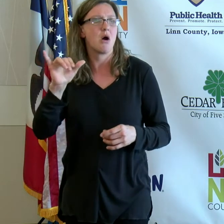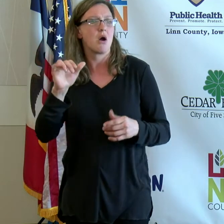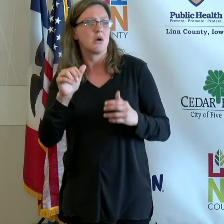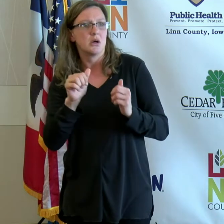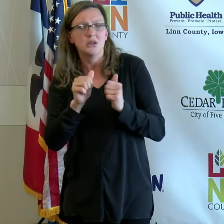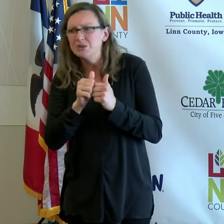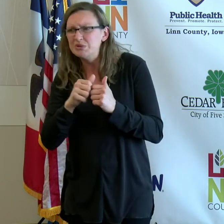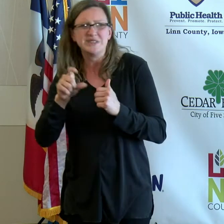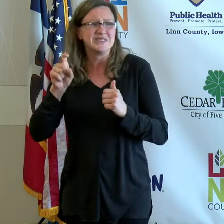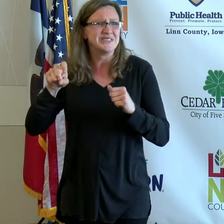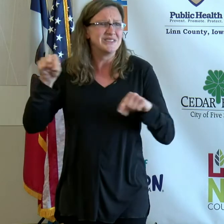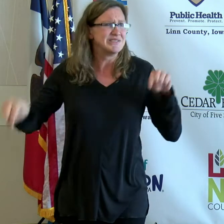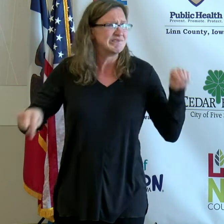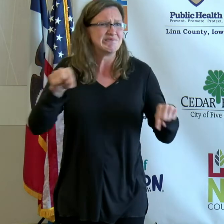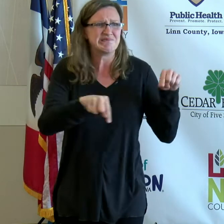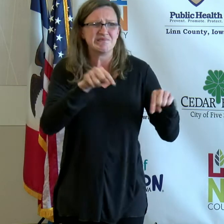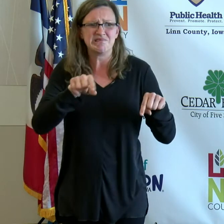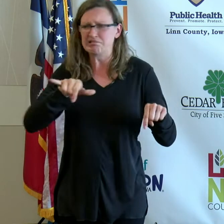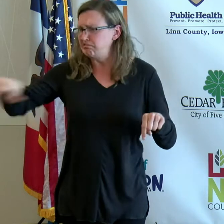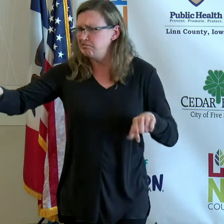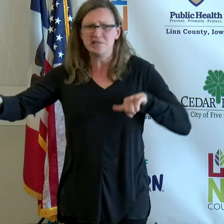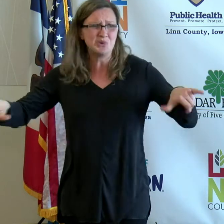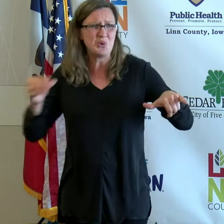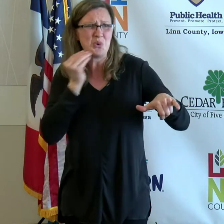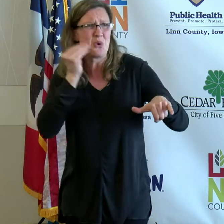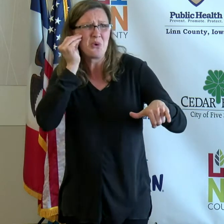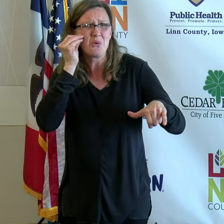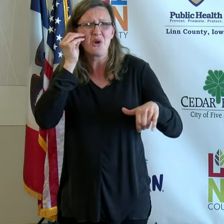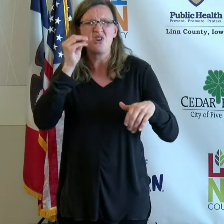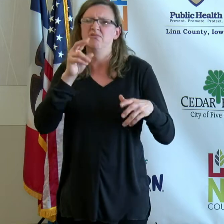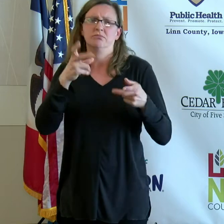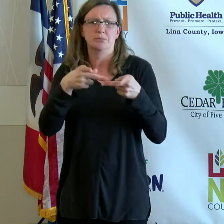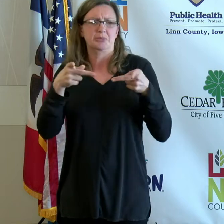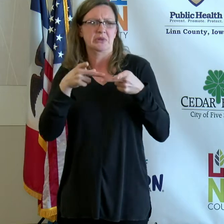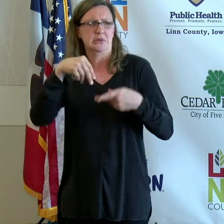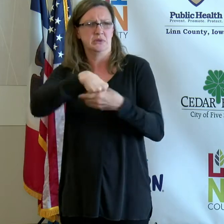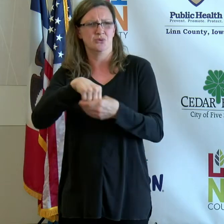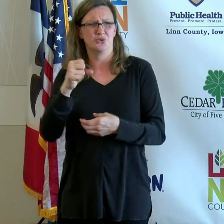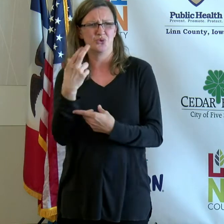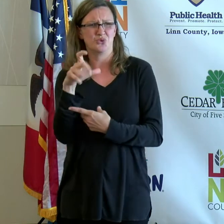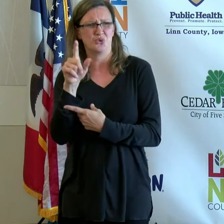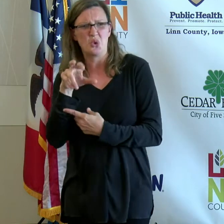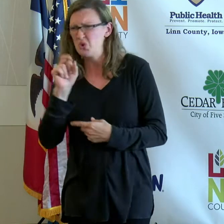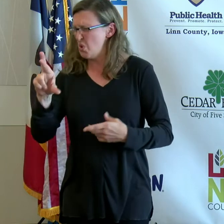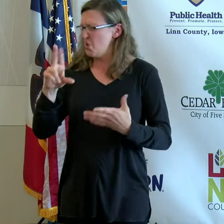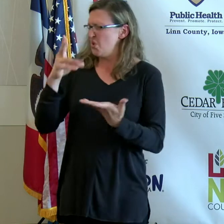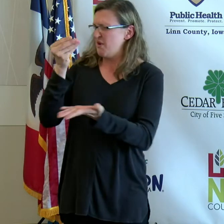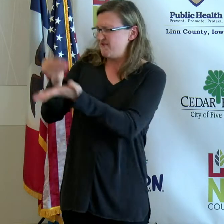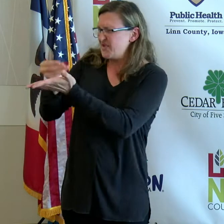vague powers that mayors may have under when there's a declaration of emergency.